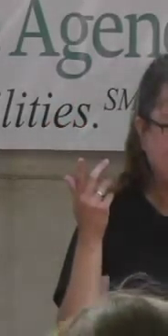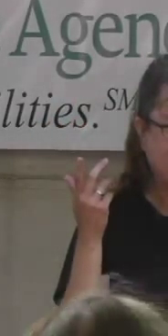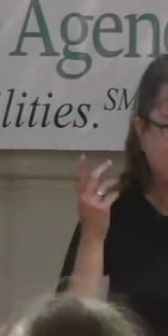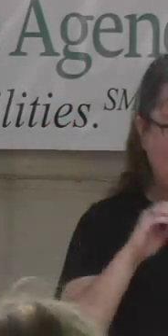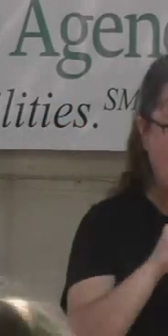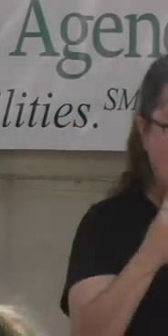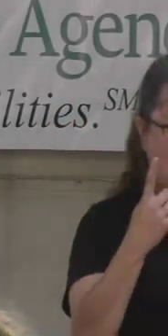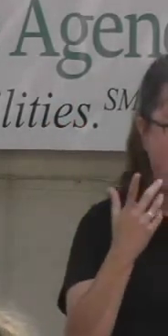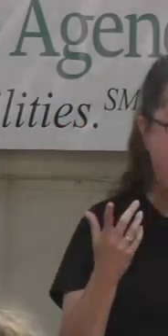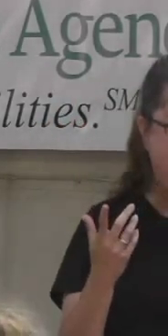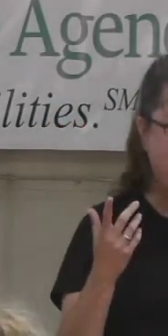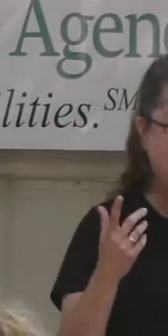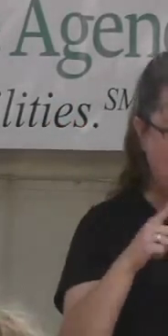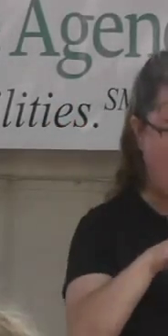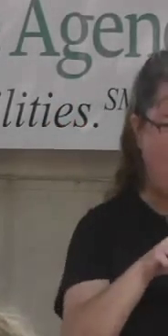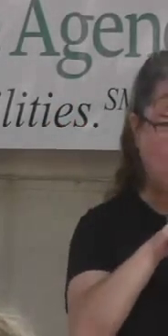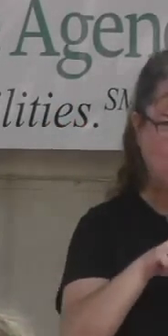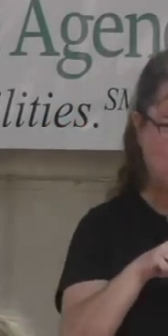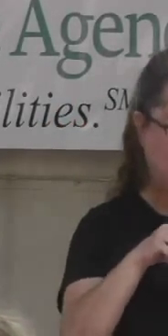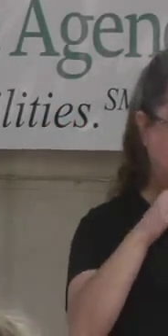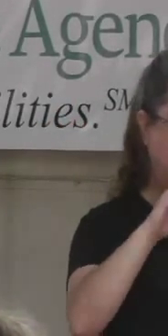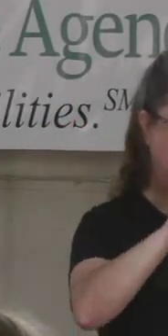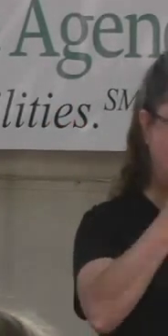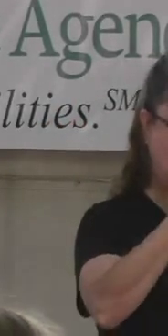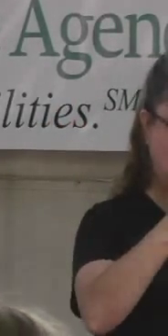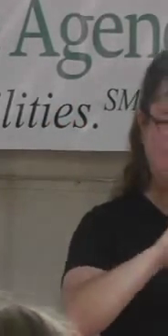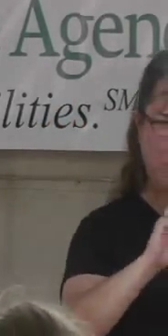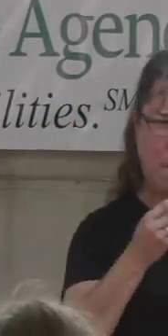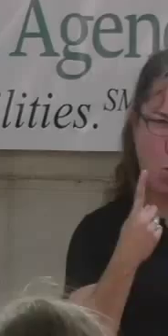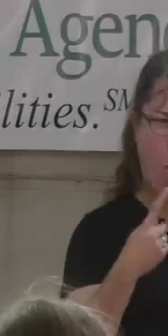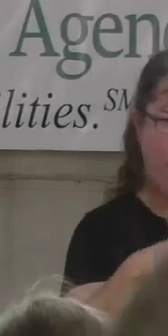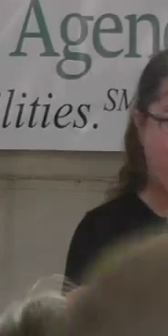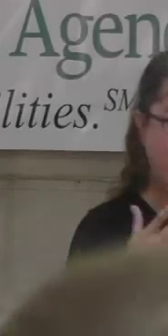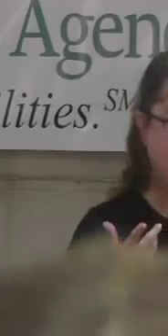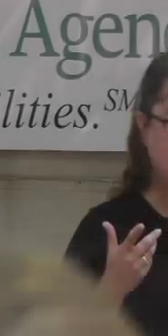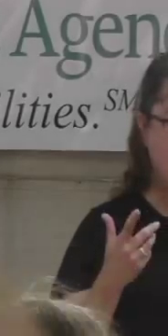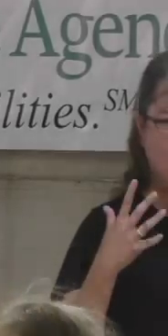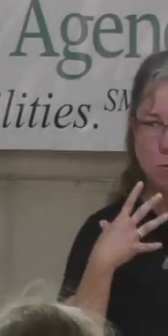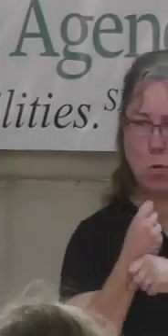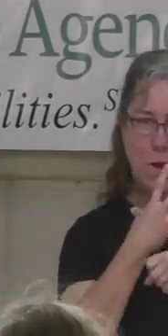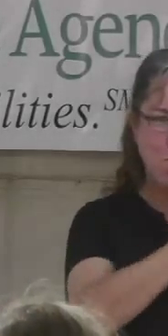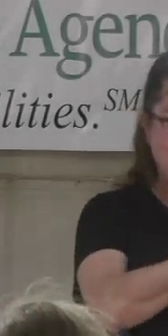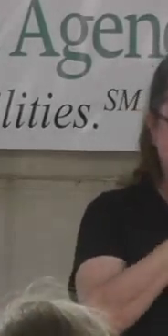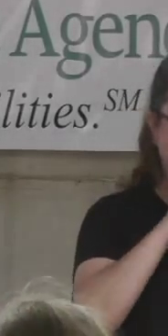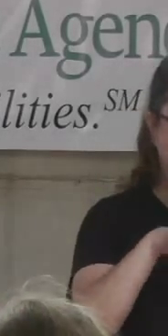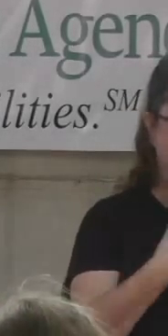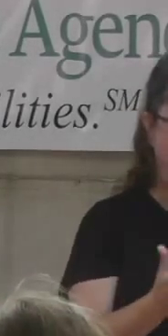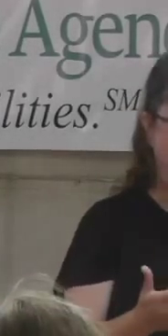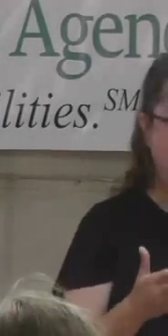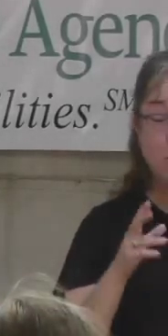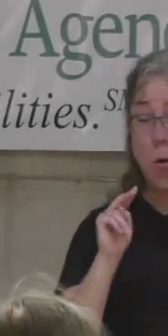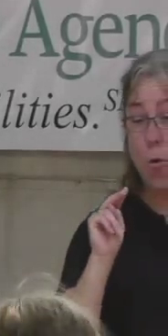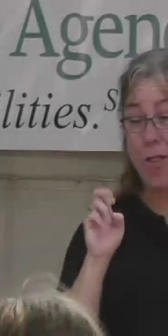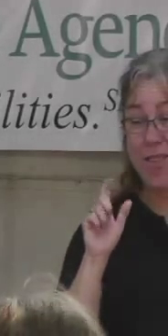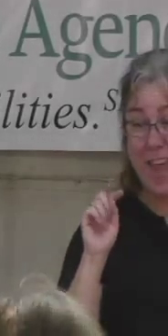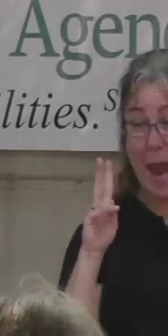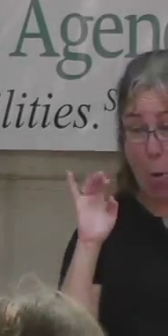With our show, those episodes. And so it was a win-win for everybody, not just for the network